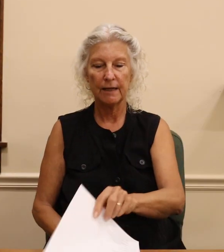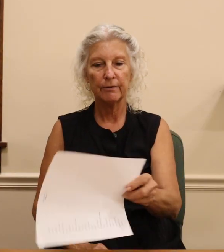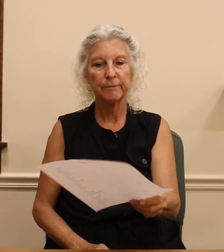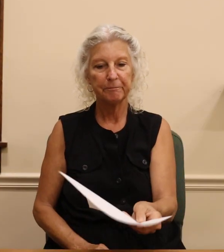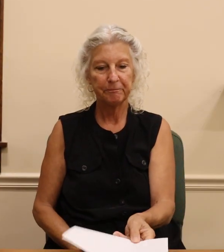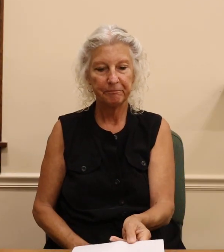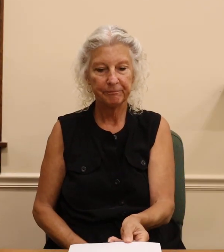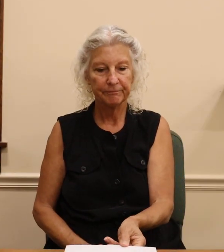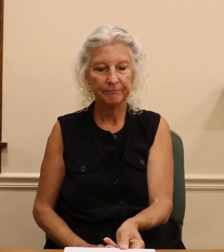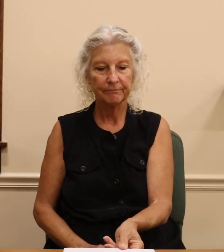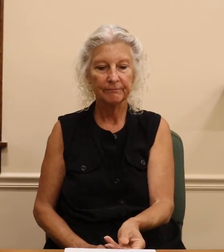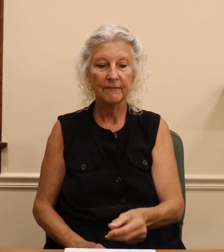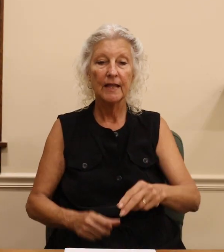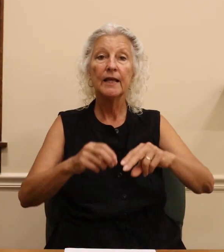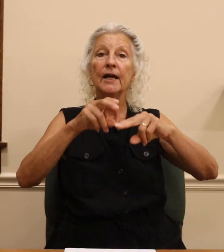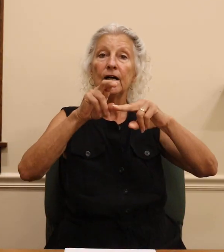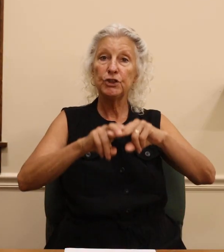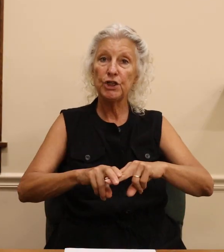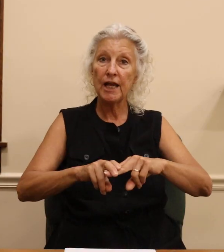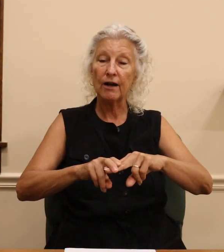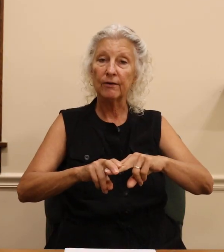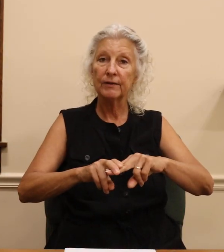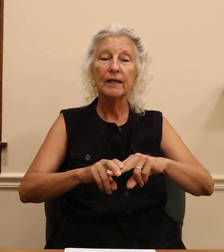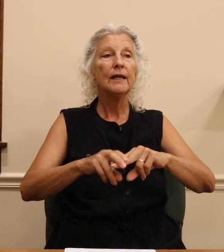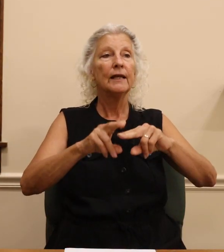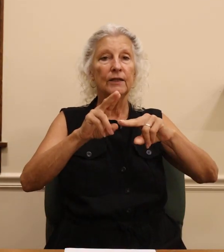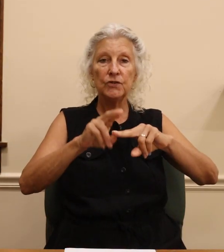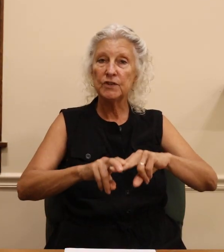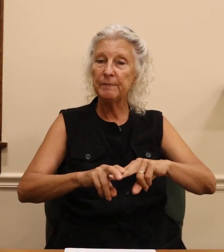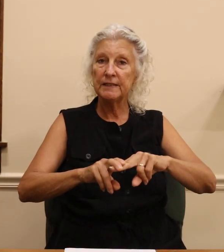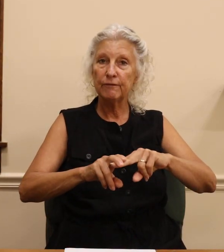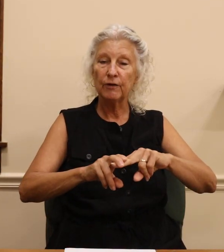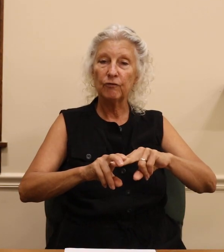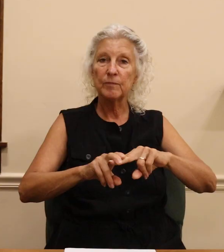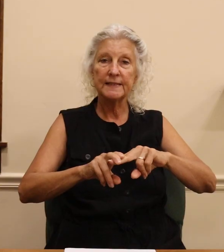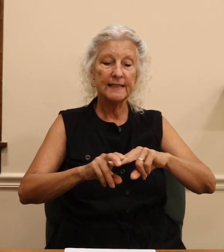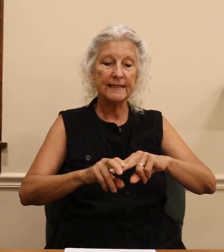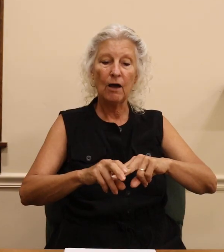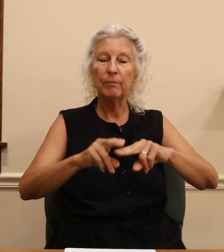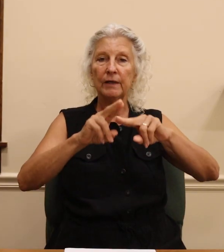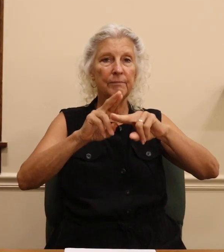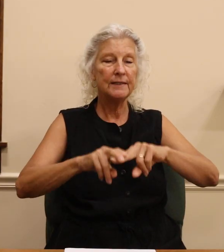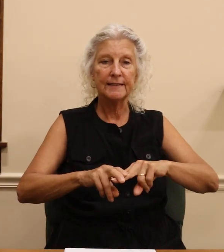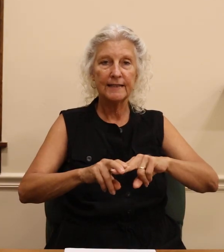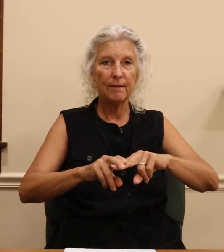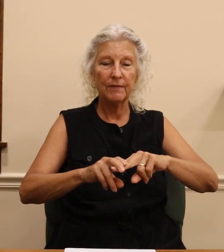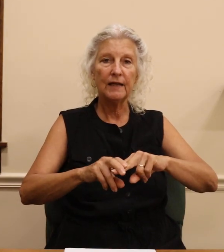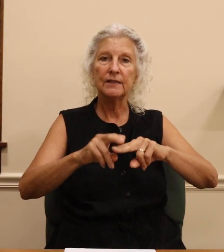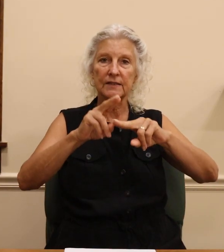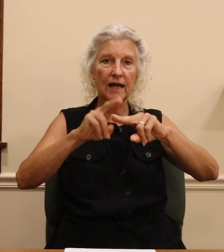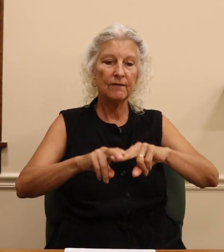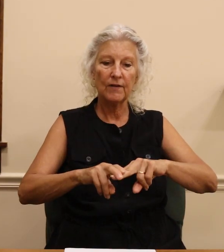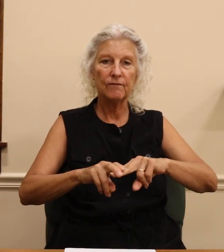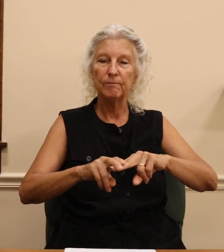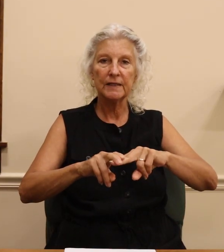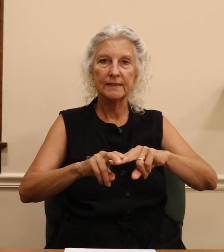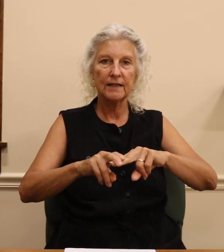table. A chair. Used to be different from sit down, but it means the same thing, and it's kind of, they've mixed together